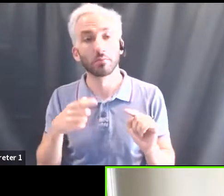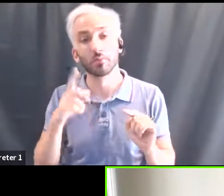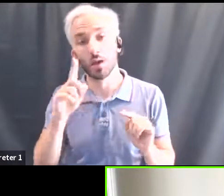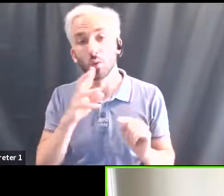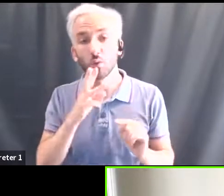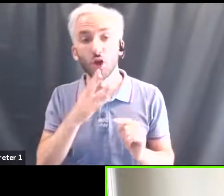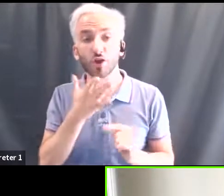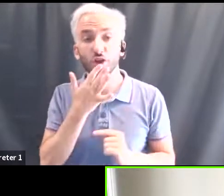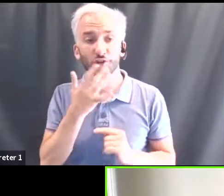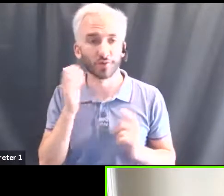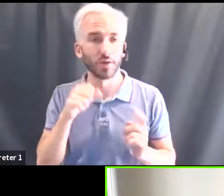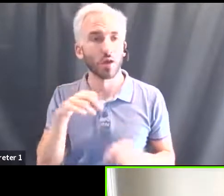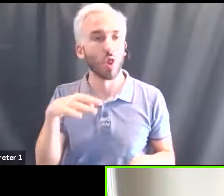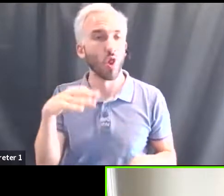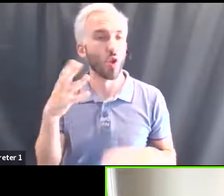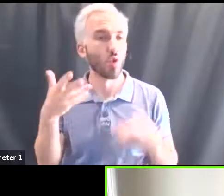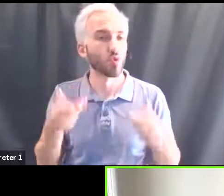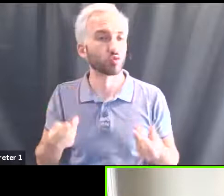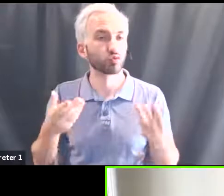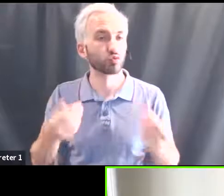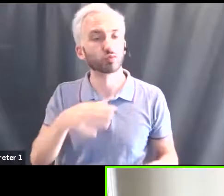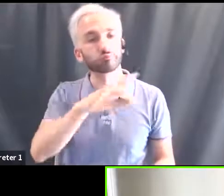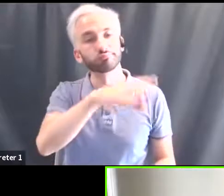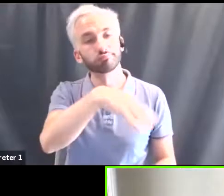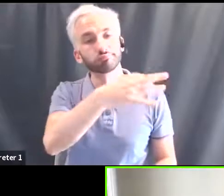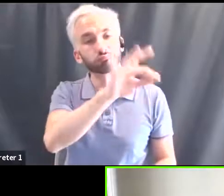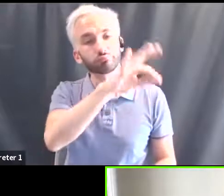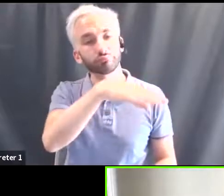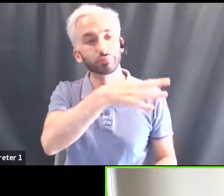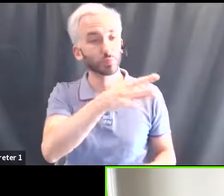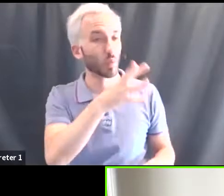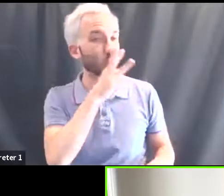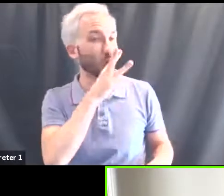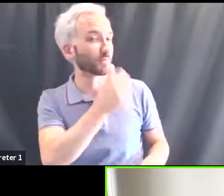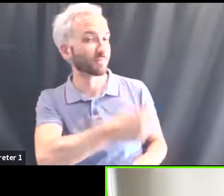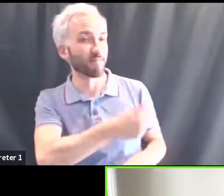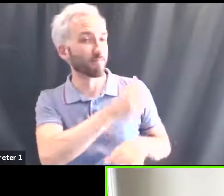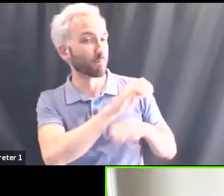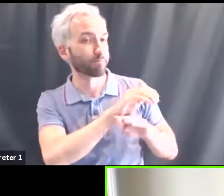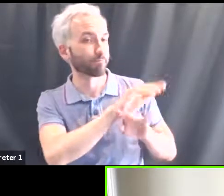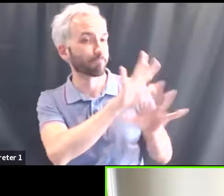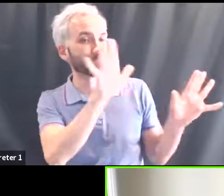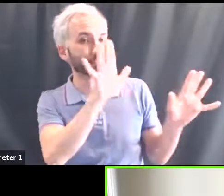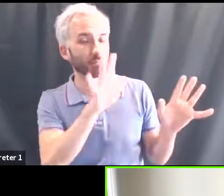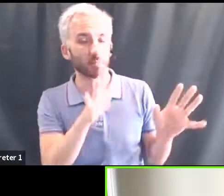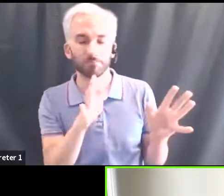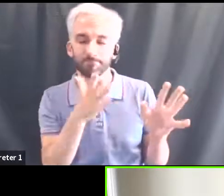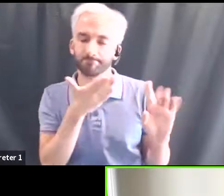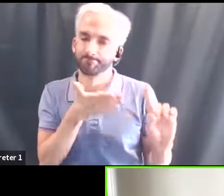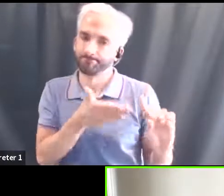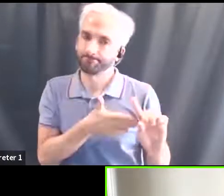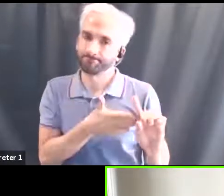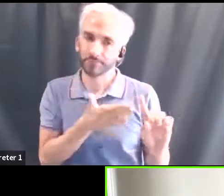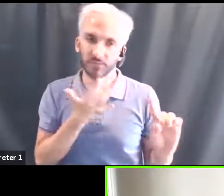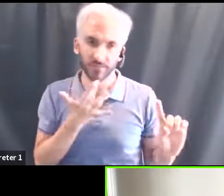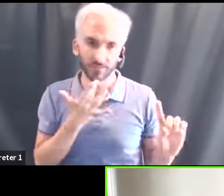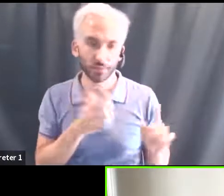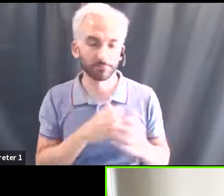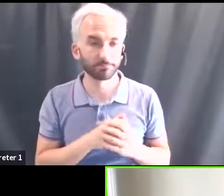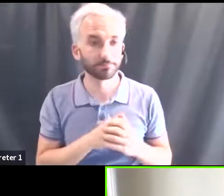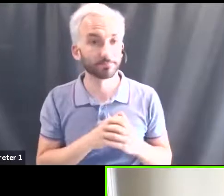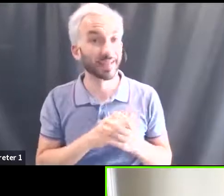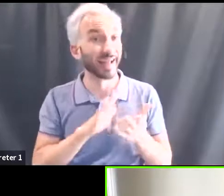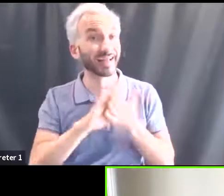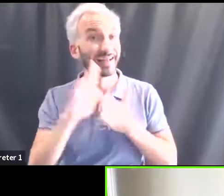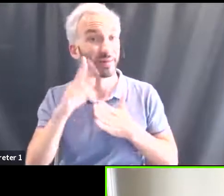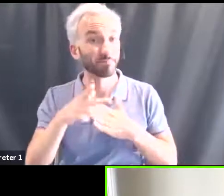watercolor, and the water is going to do its own thing. And so watercolor is generally my favorite. I feel like cleanup isn't too bad.